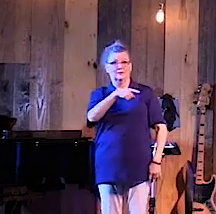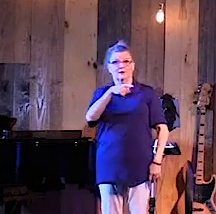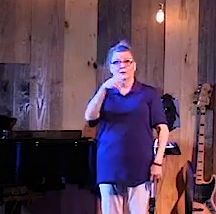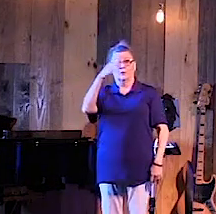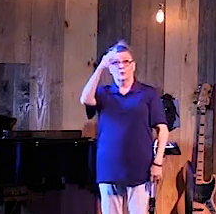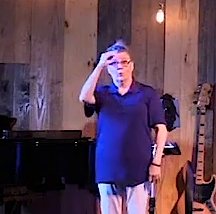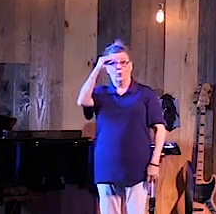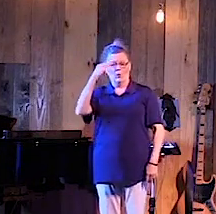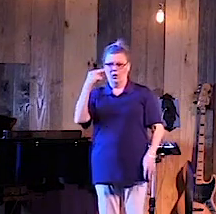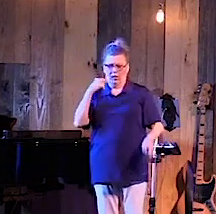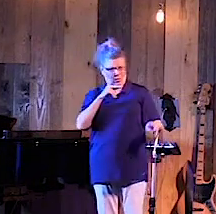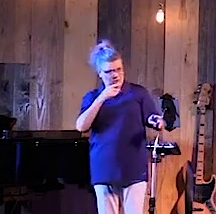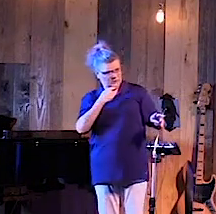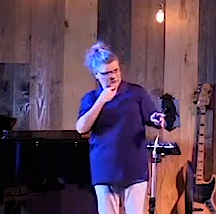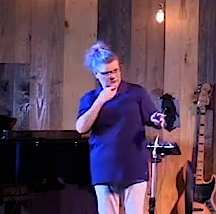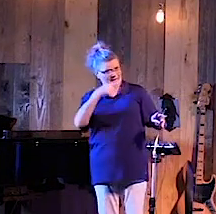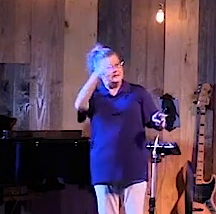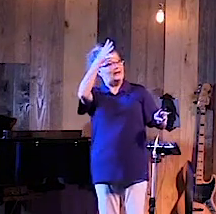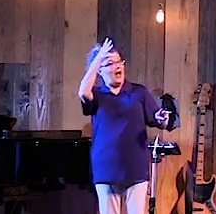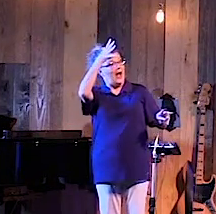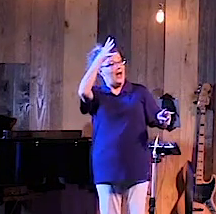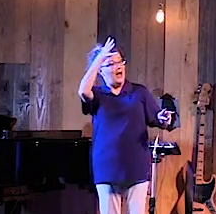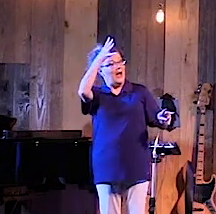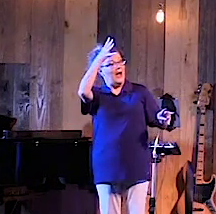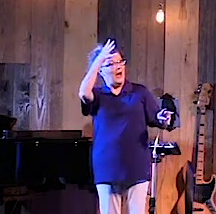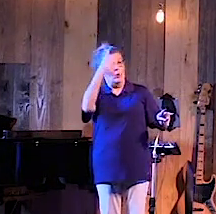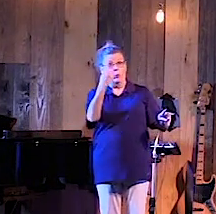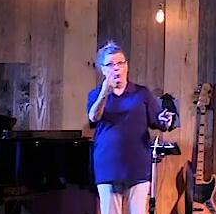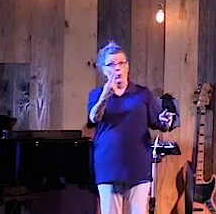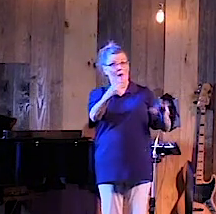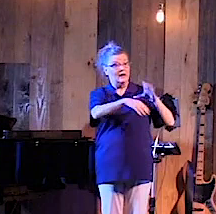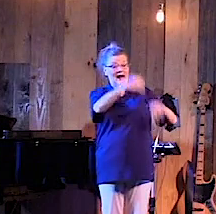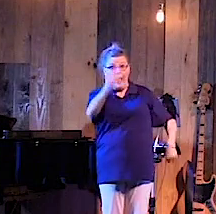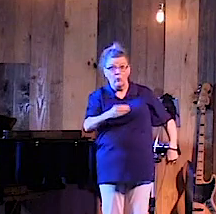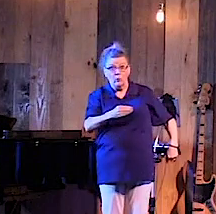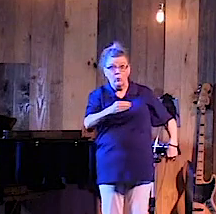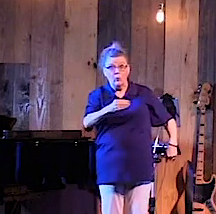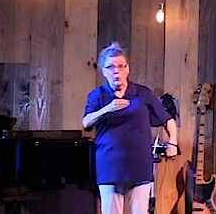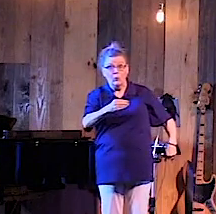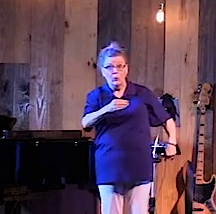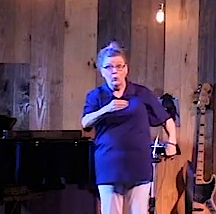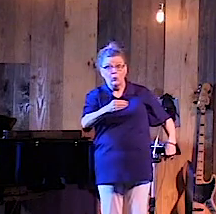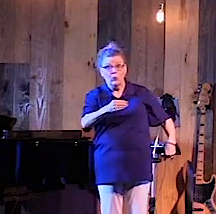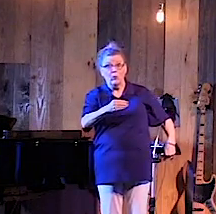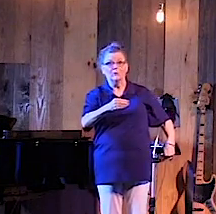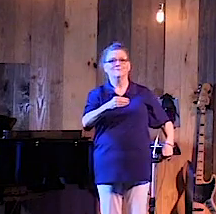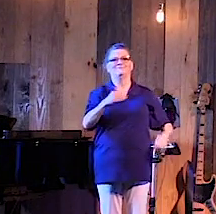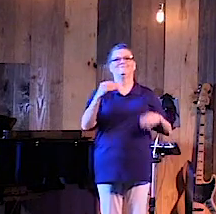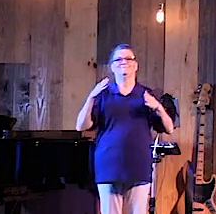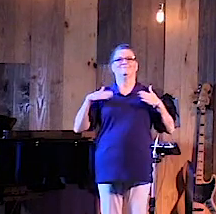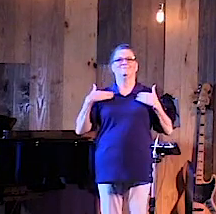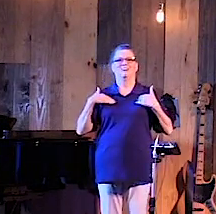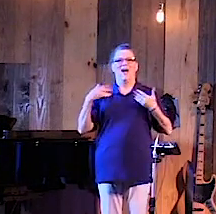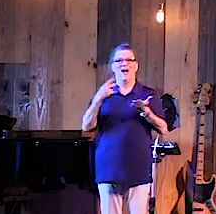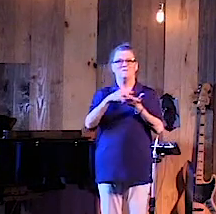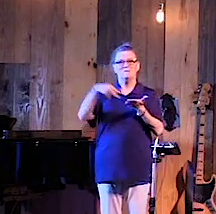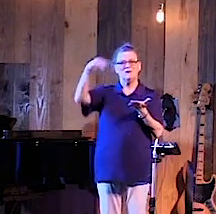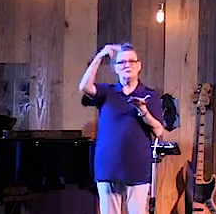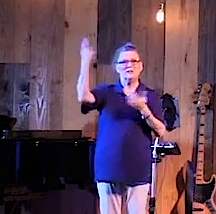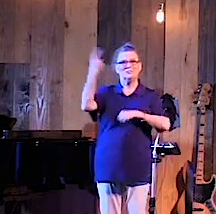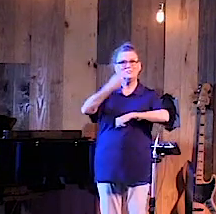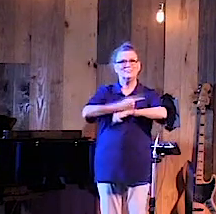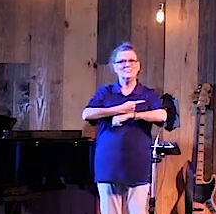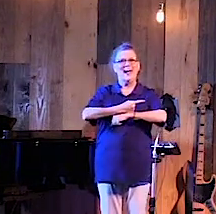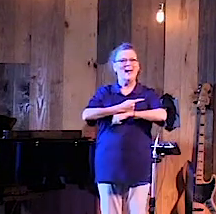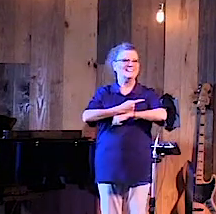looked over and said, "Look, Dad, one must have got out." Well, happy Resurrection Day, First Baptist Church, and